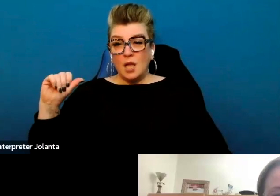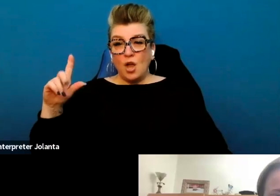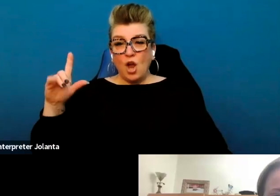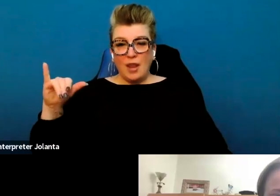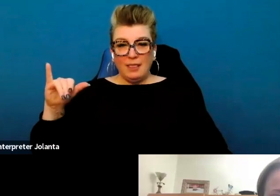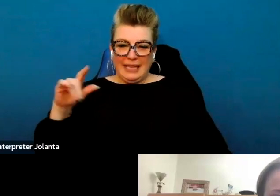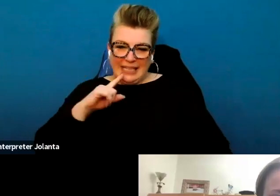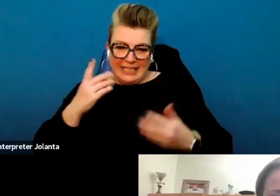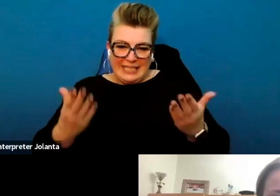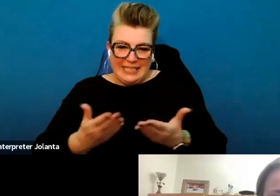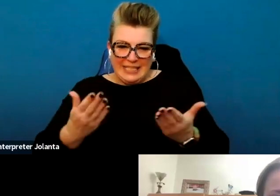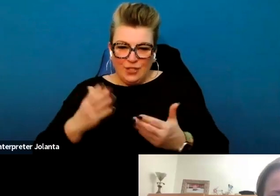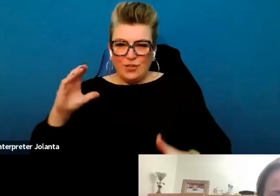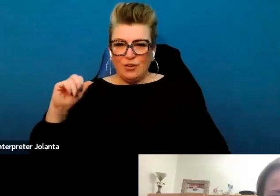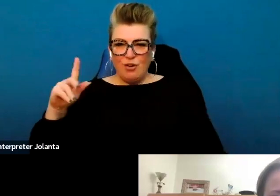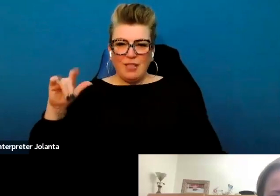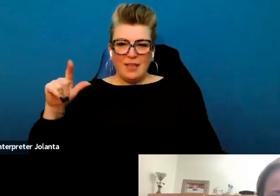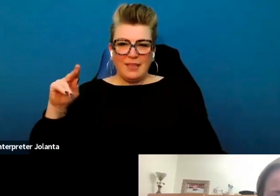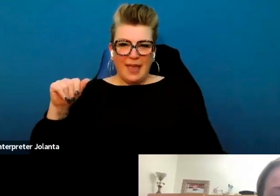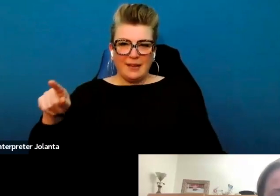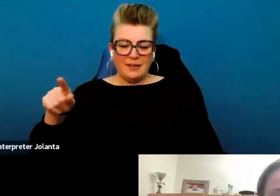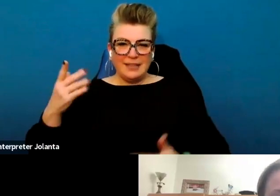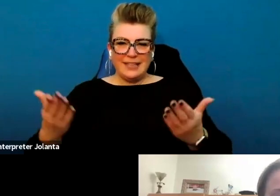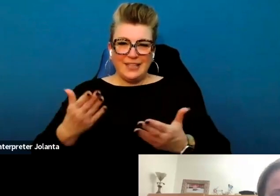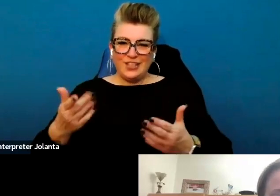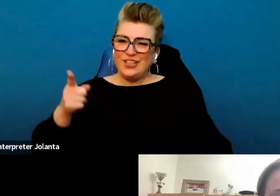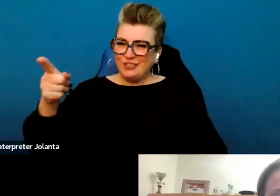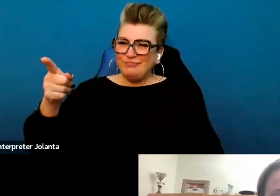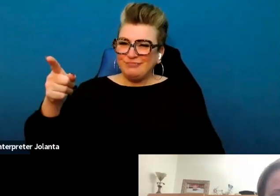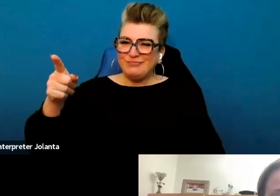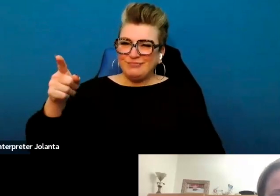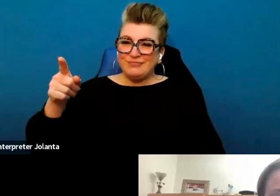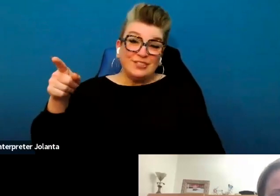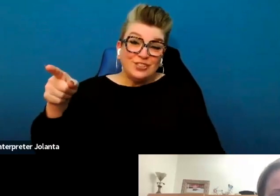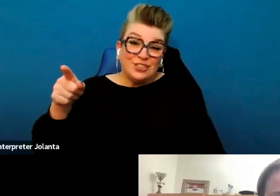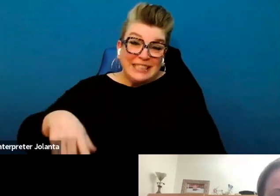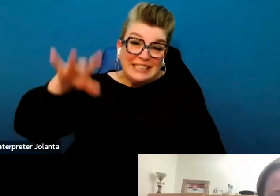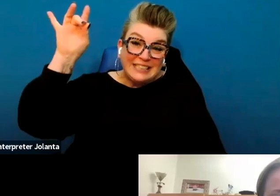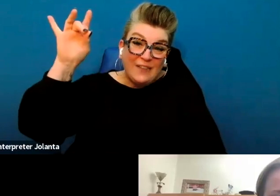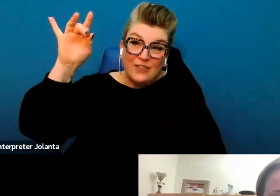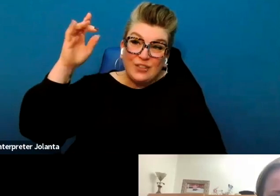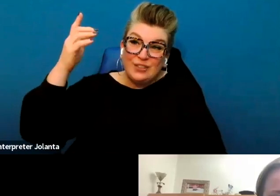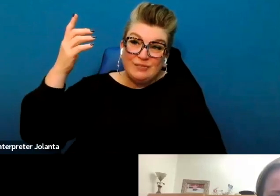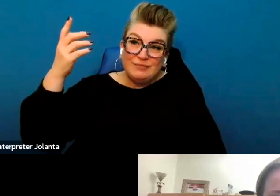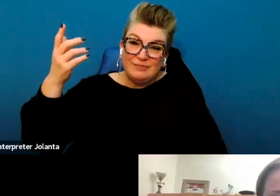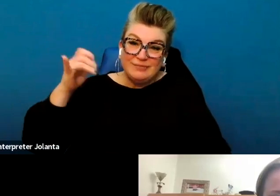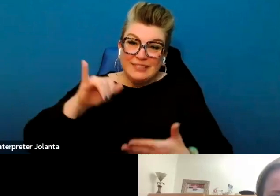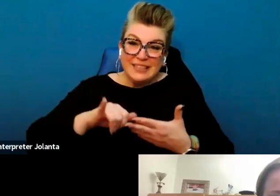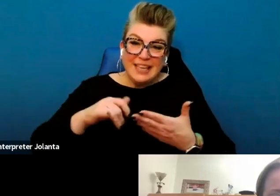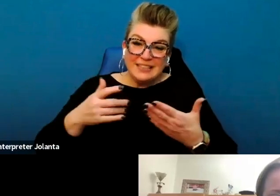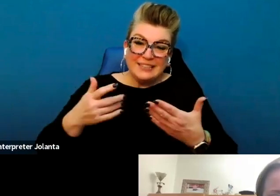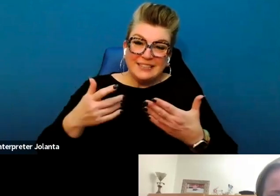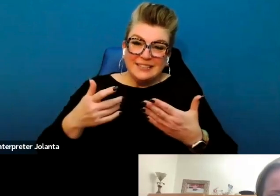here, and yeah, she also discovered that, you know, it's